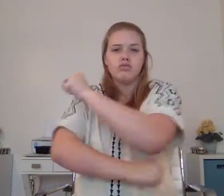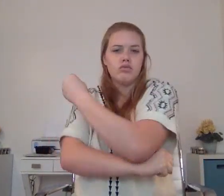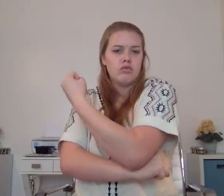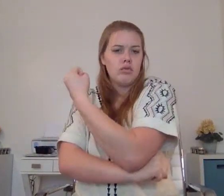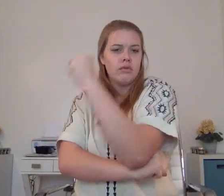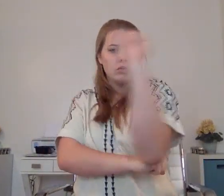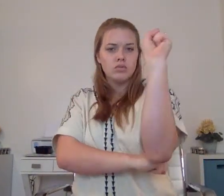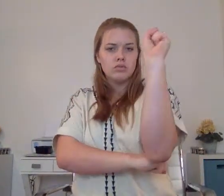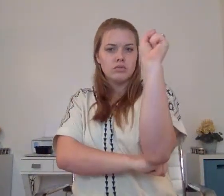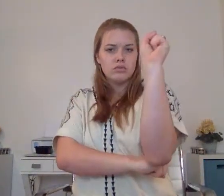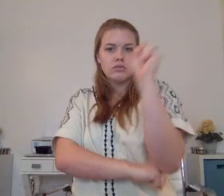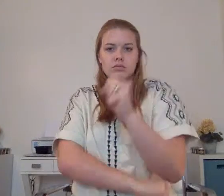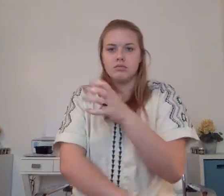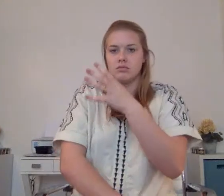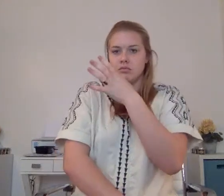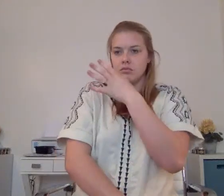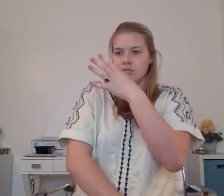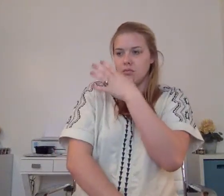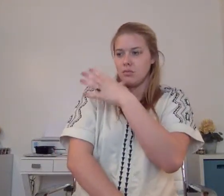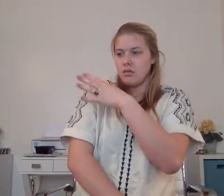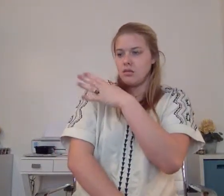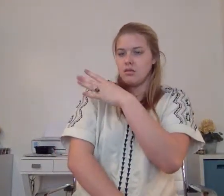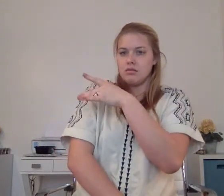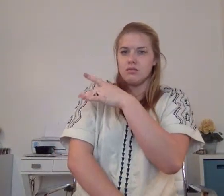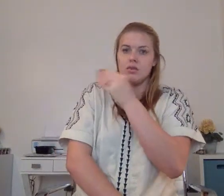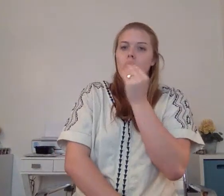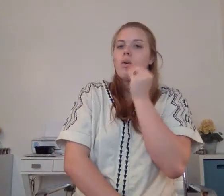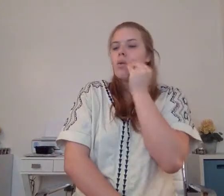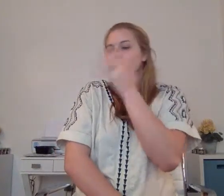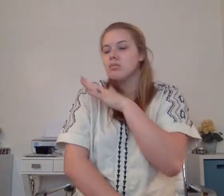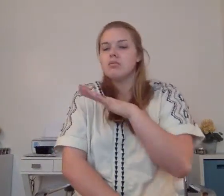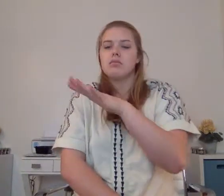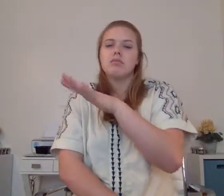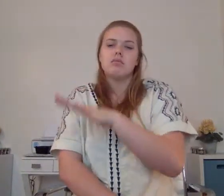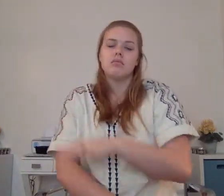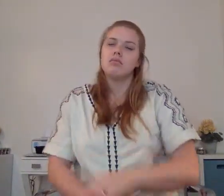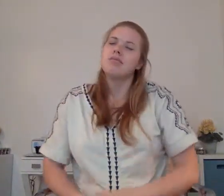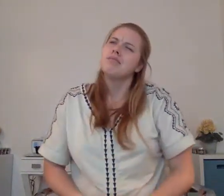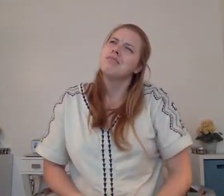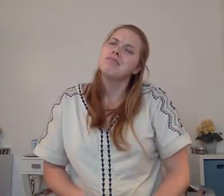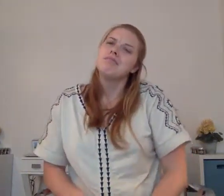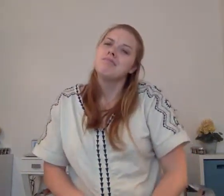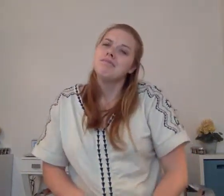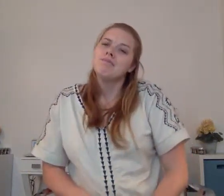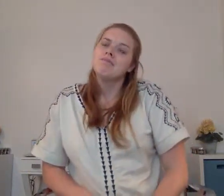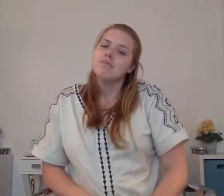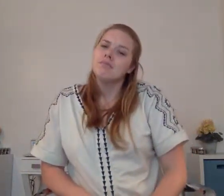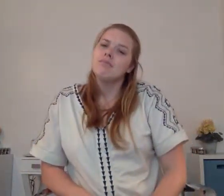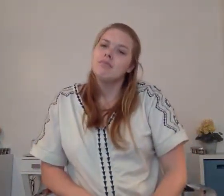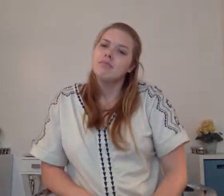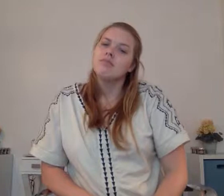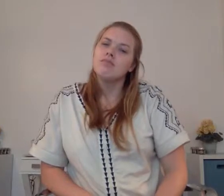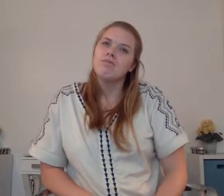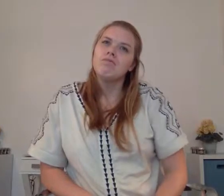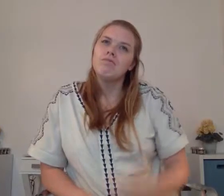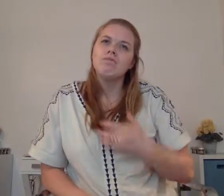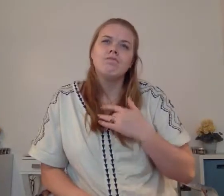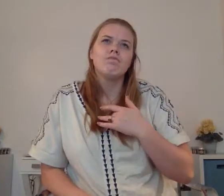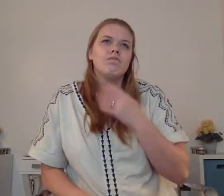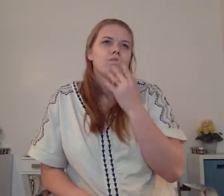about motherland? These days, it's particularly this last word that troubles me. It leaves a sweet taste on